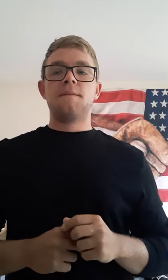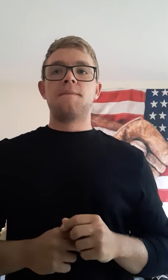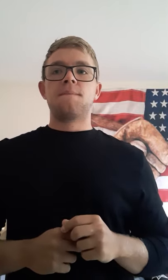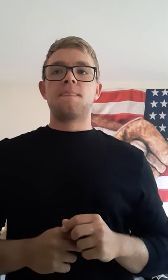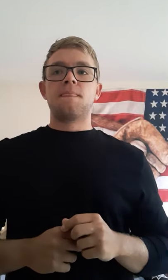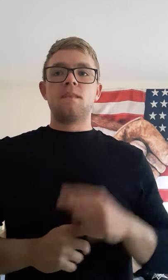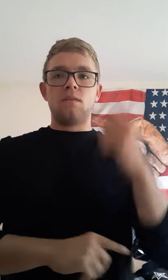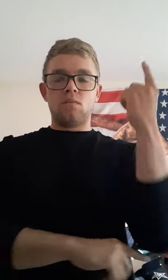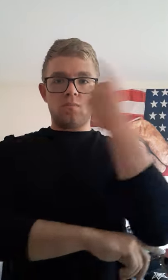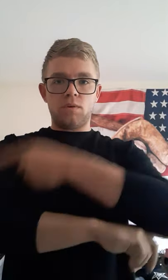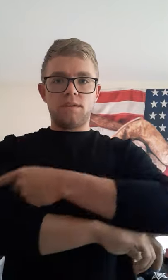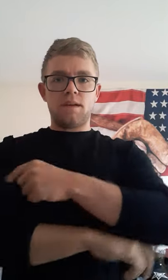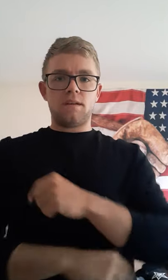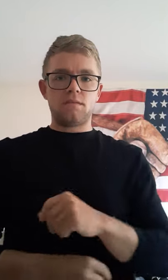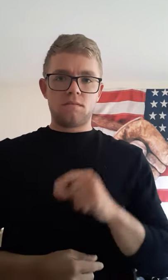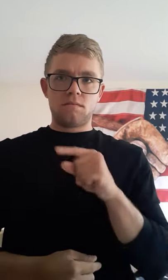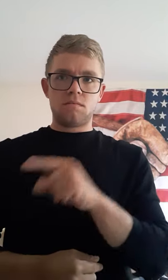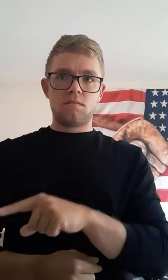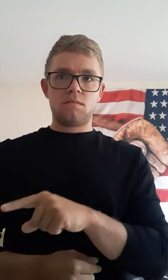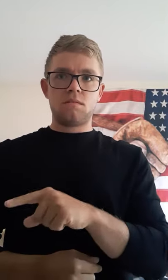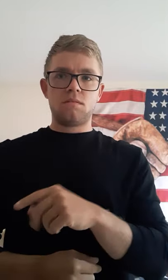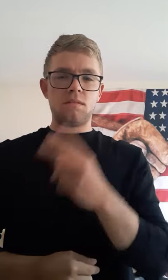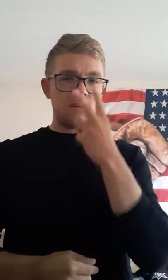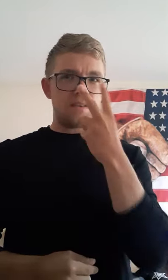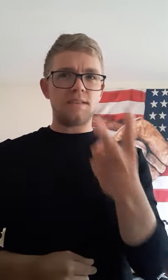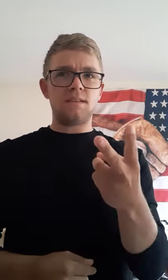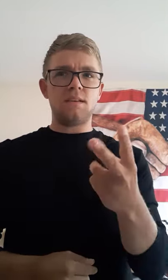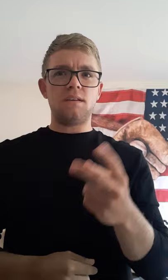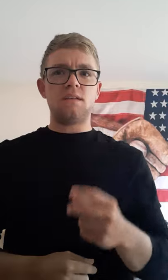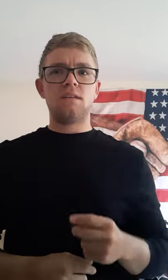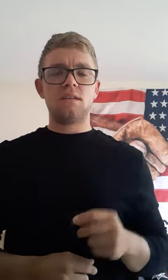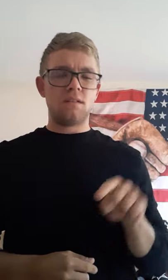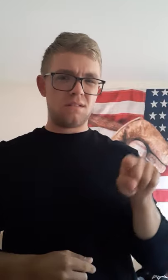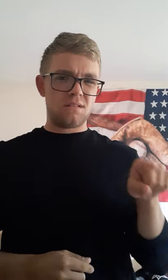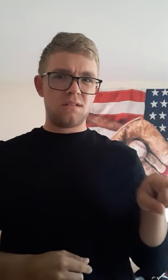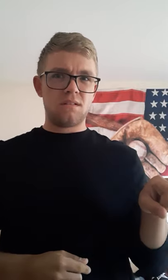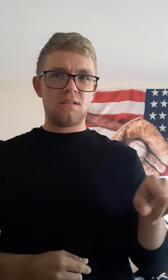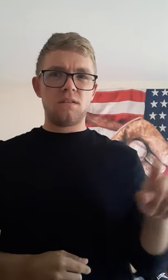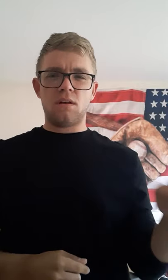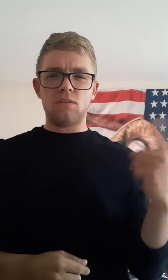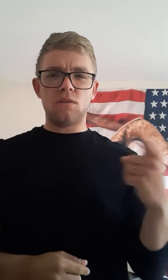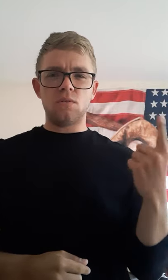One day, he's he alone.